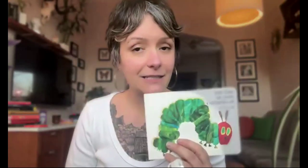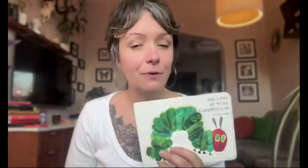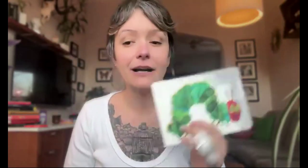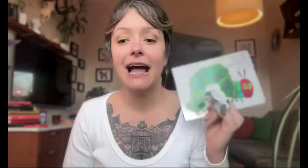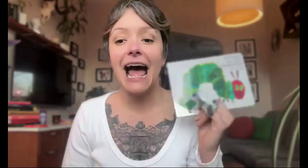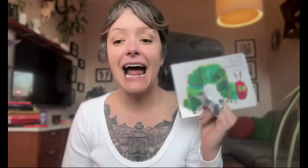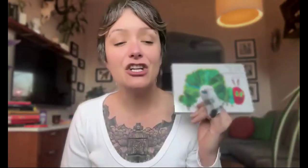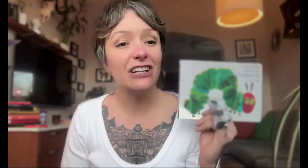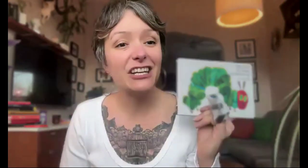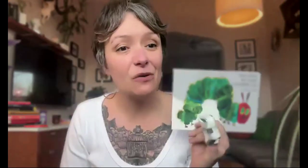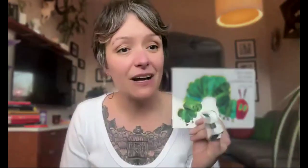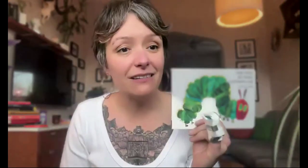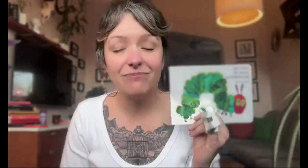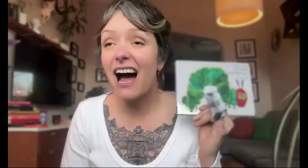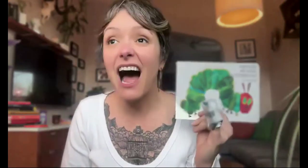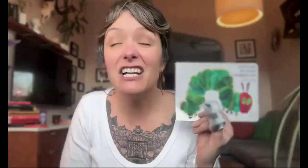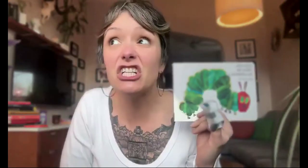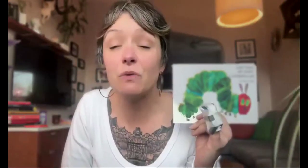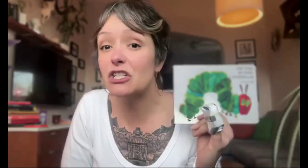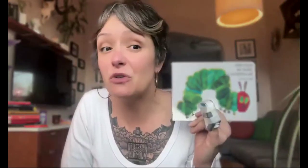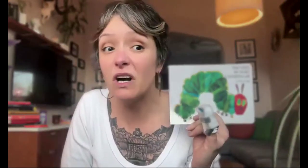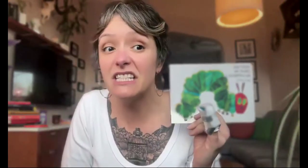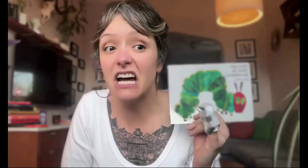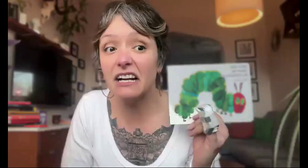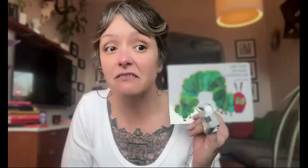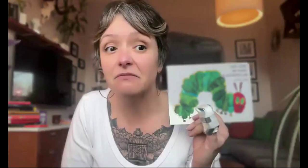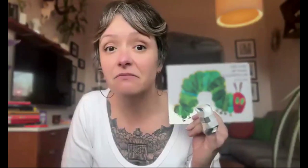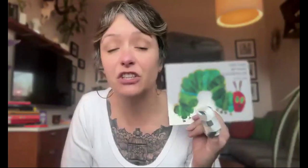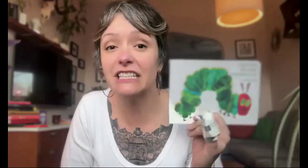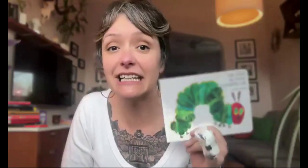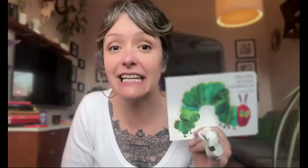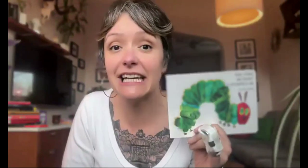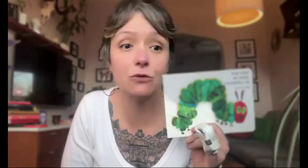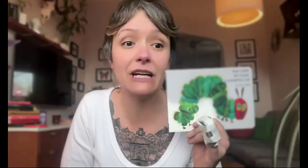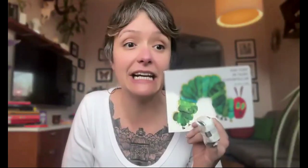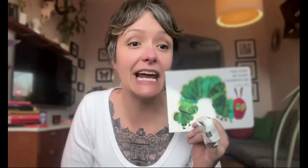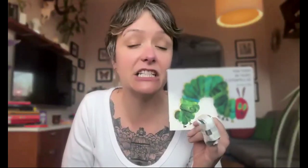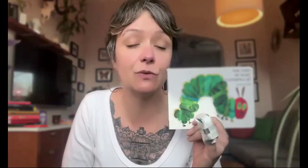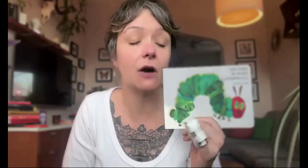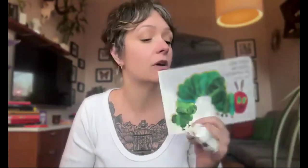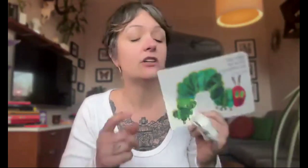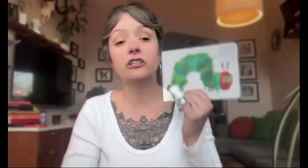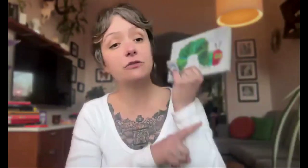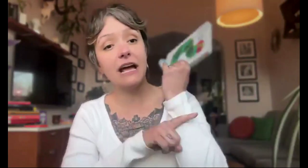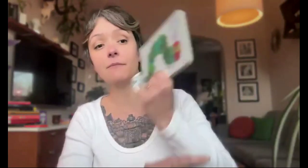this book and you're like, you know what? I just want to do one sign just to get the kids re-engaged as we go. Just do